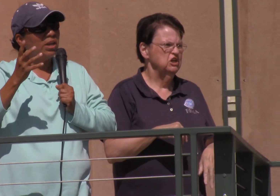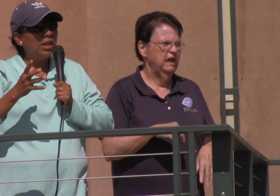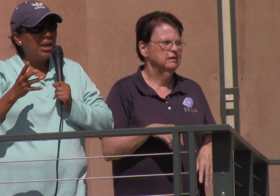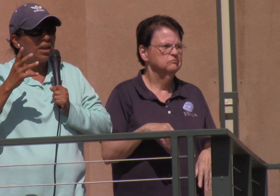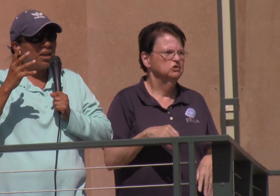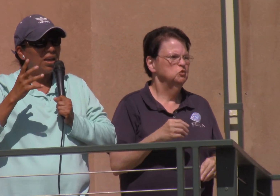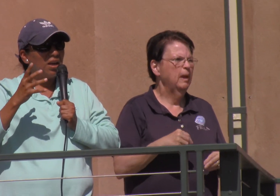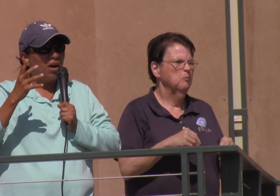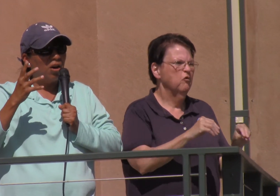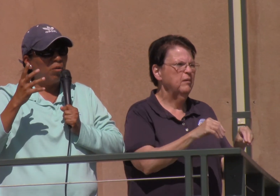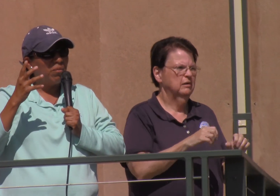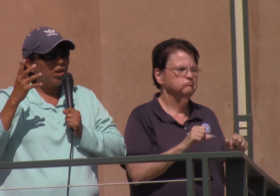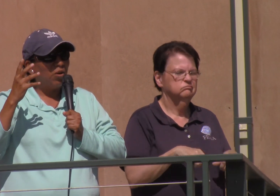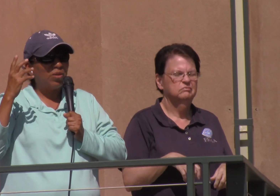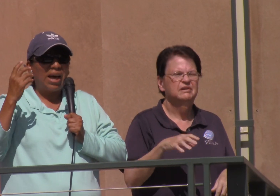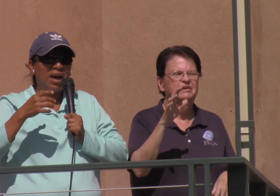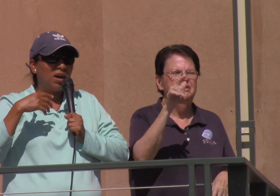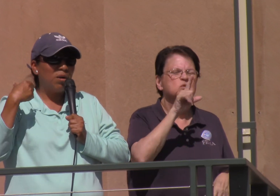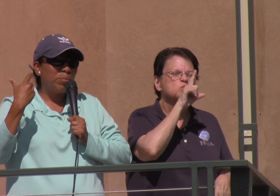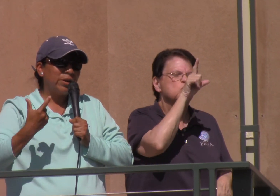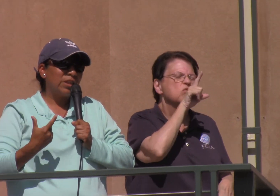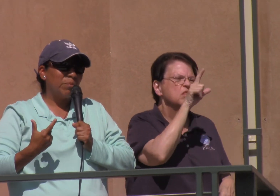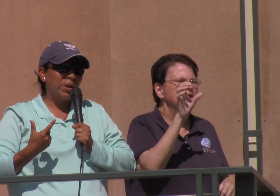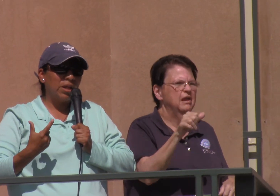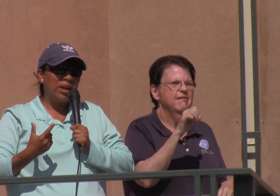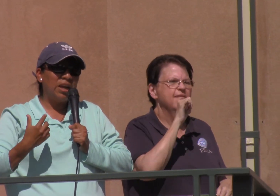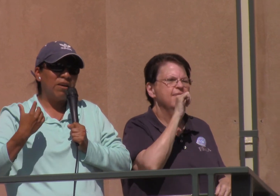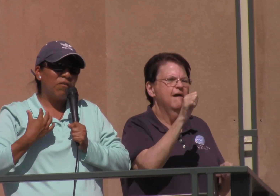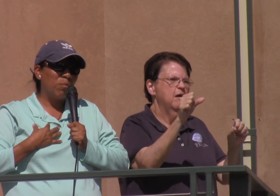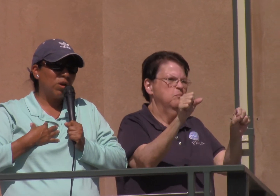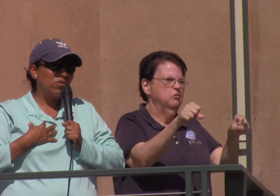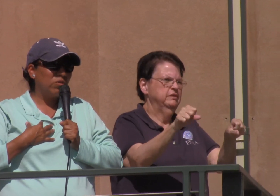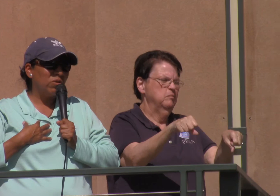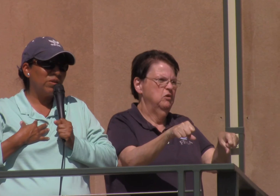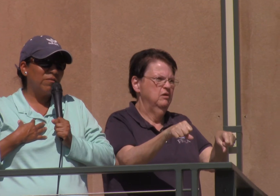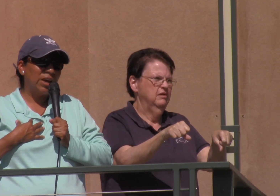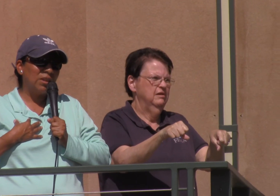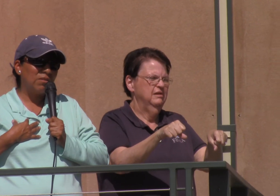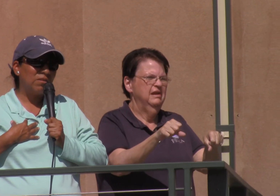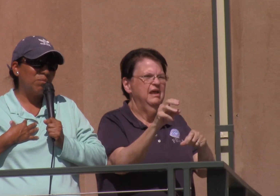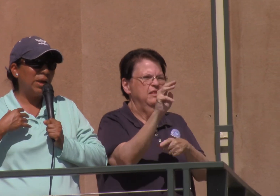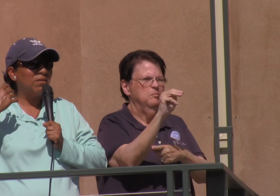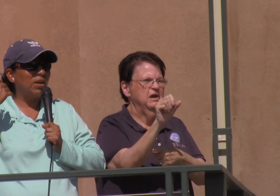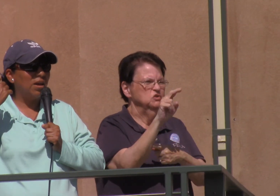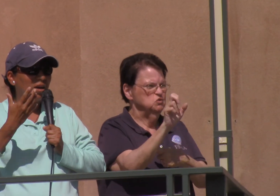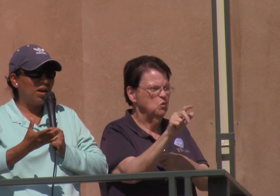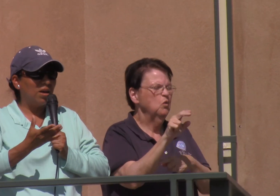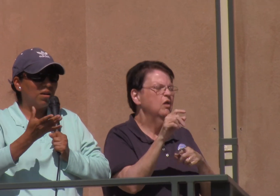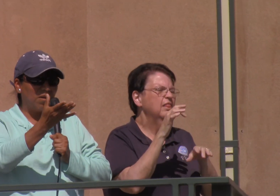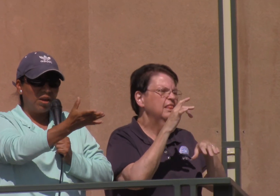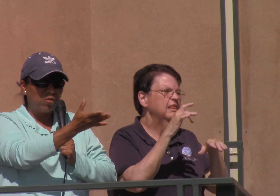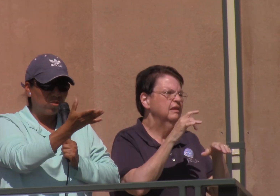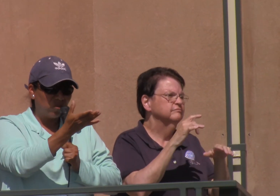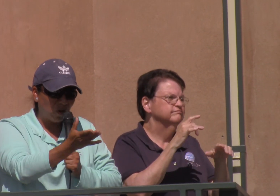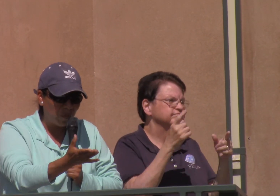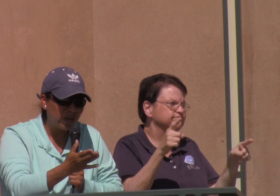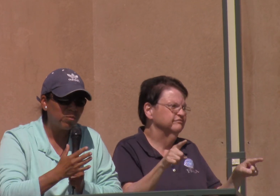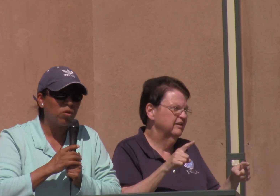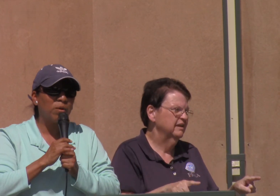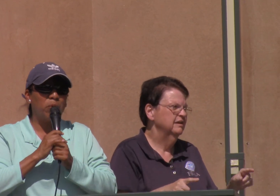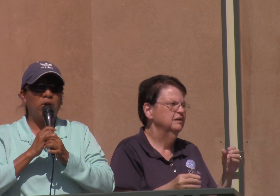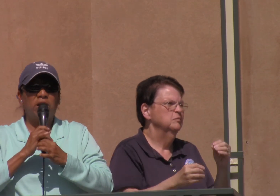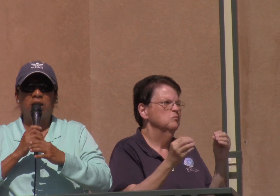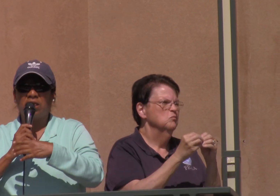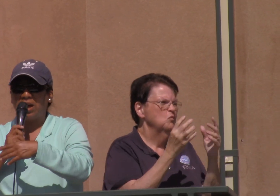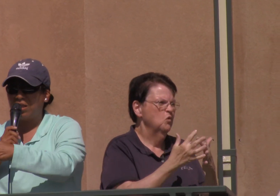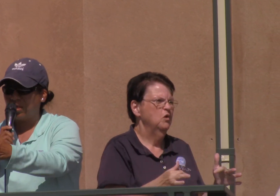it's really, that unpredictability of our monsoonal events makes it so much